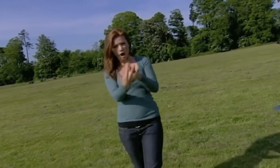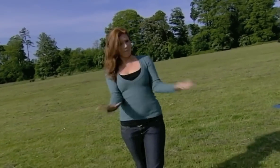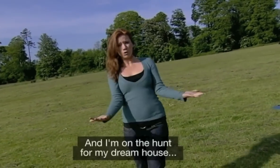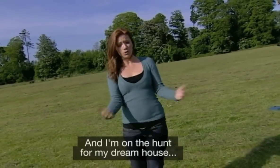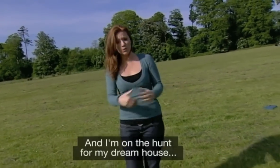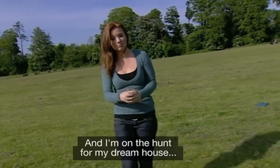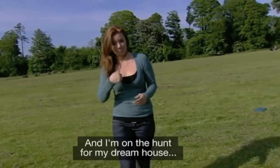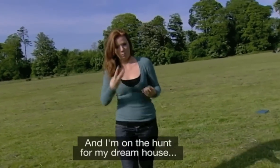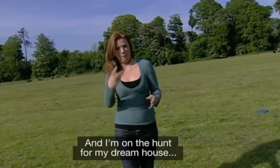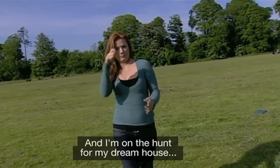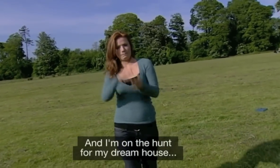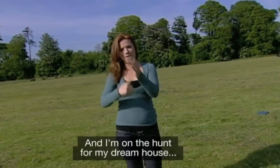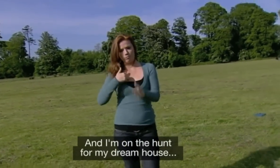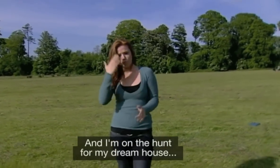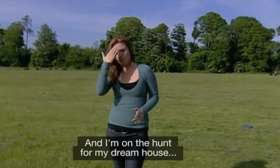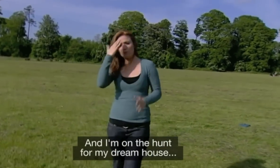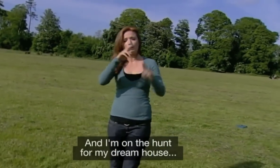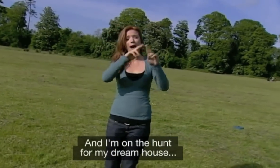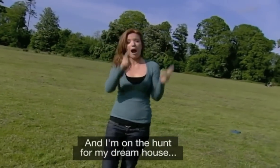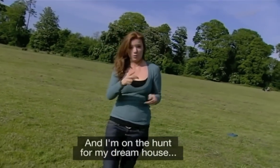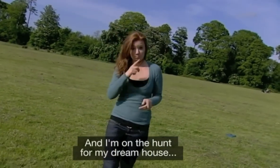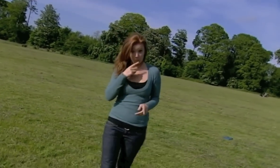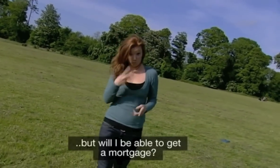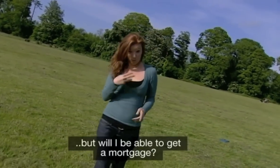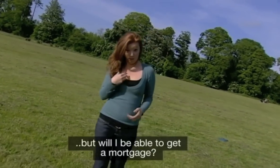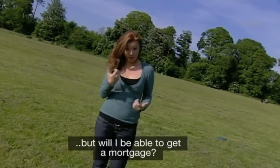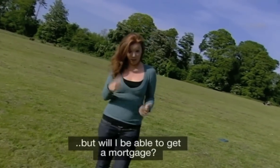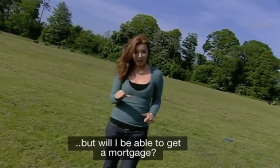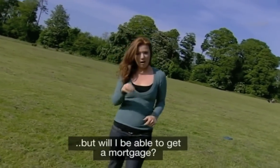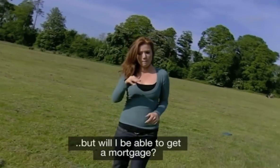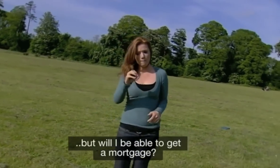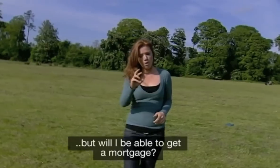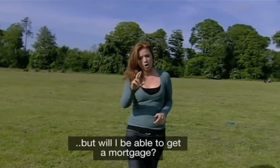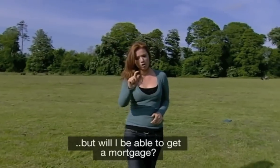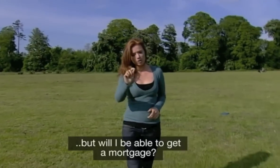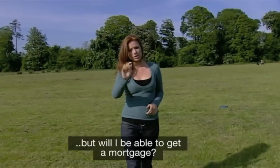And I'm on the hunt for my dream house. But will I be able to get a mortgage?